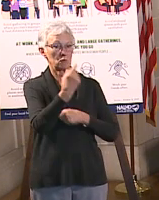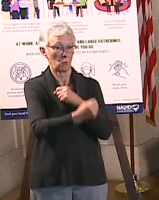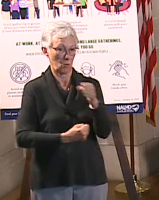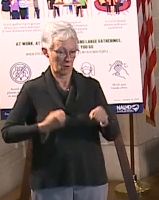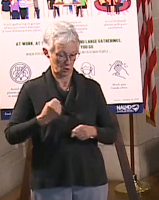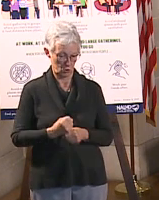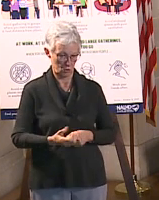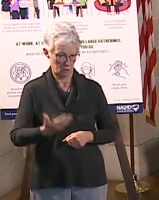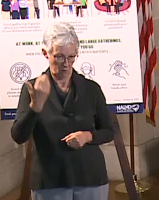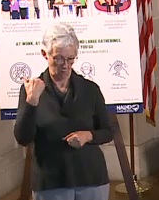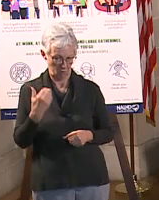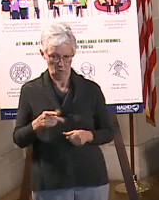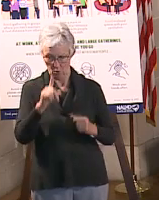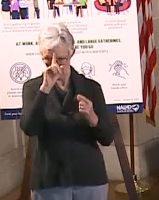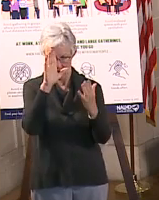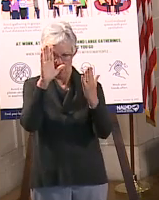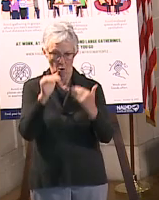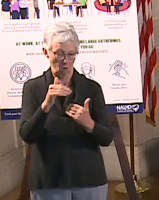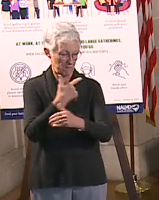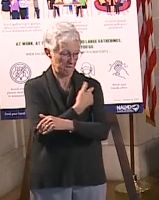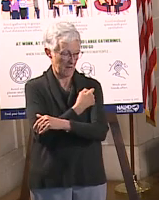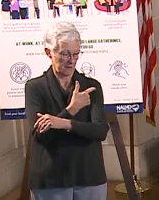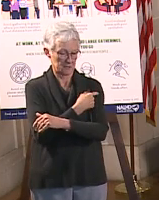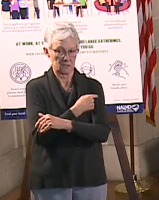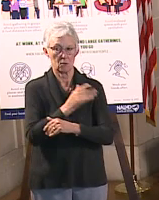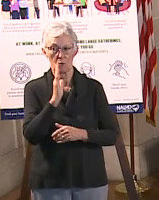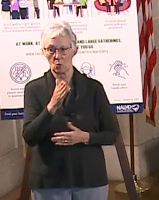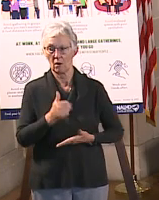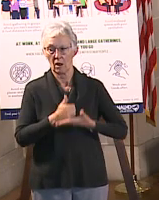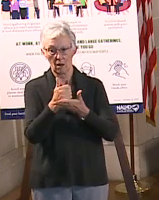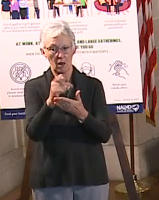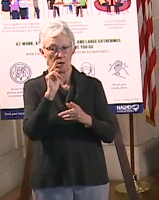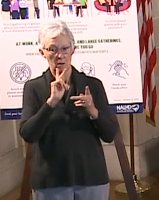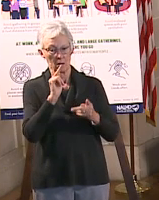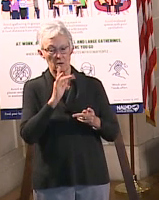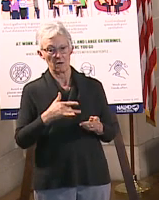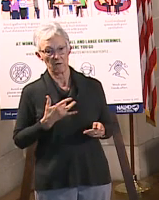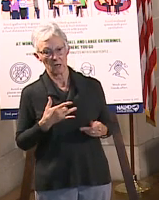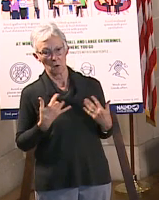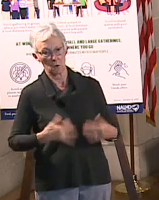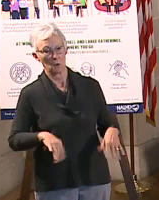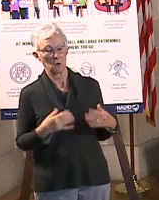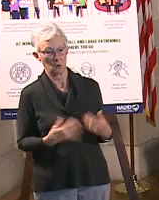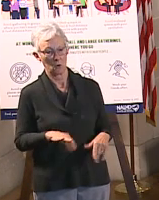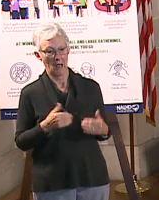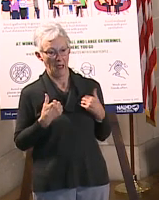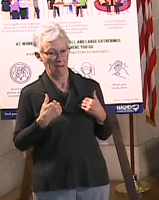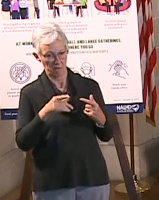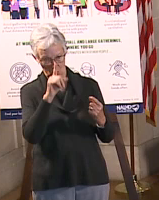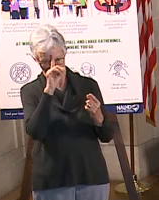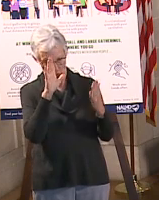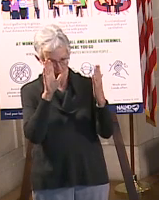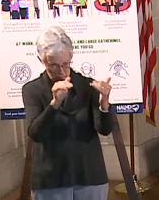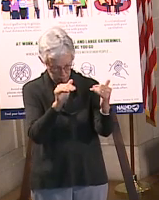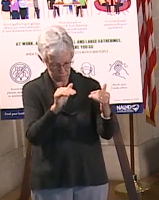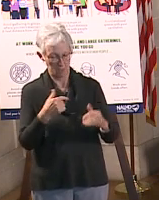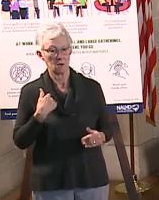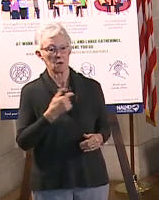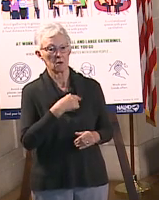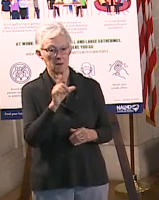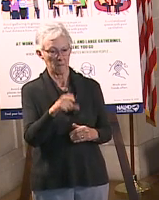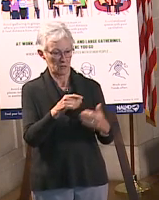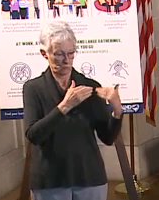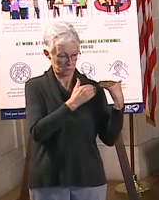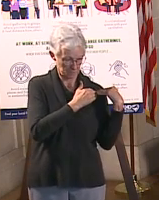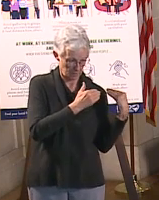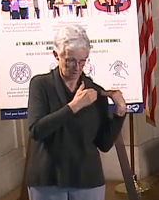a bright light at the end of a dark tunnel, but it's critical that we not give up before we cross the finish line. We must continue to be responsible and